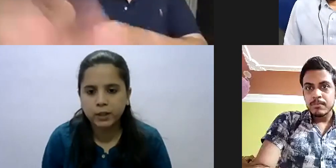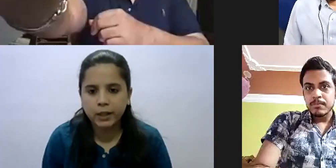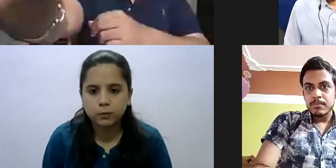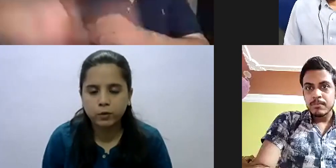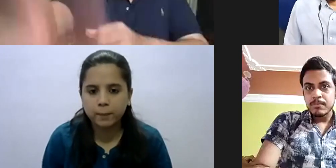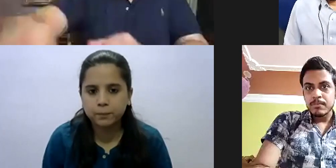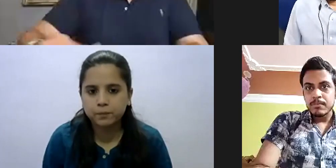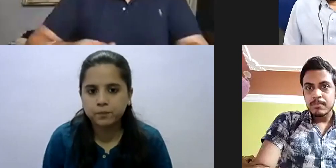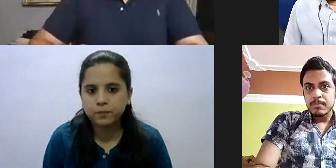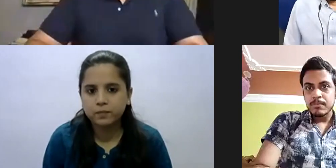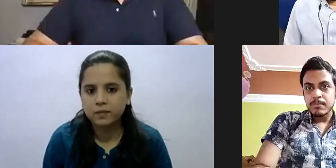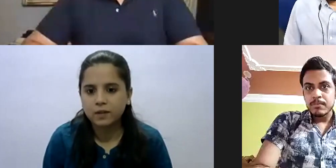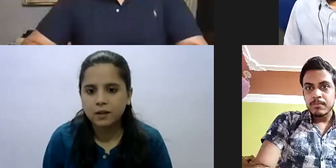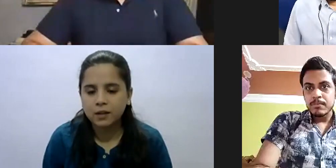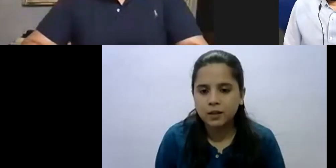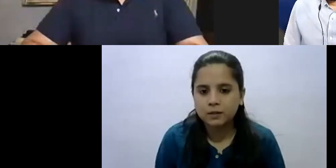Hello, Deep. Dweep.